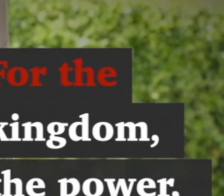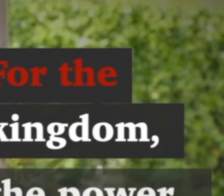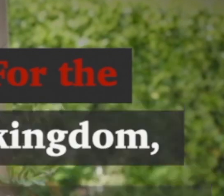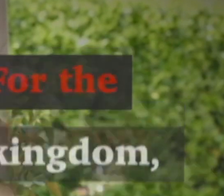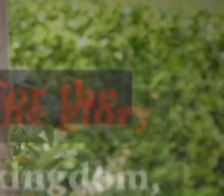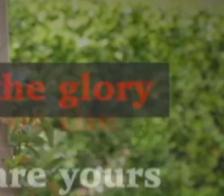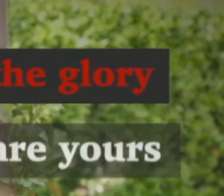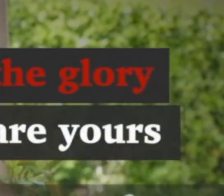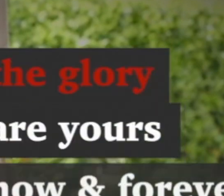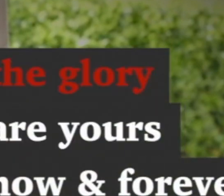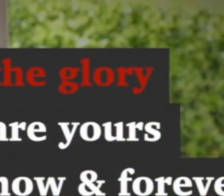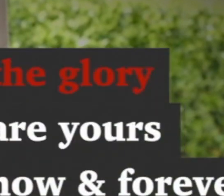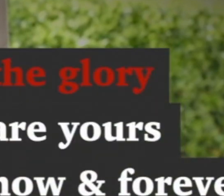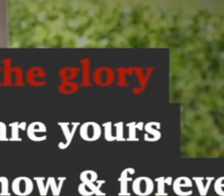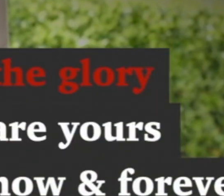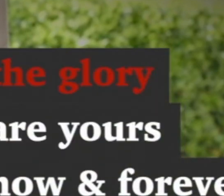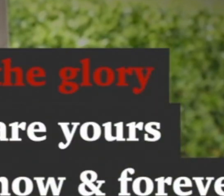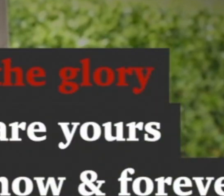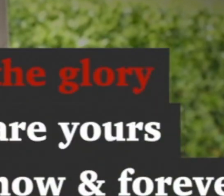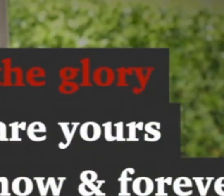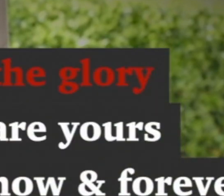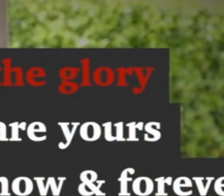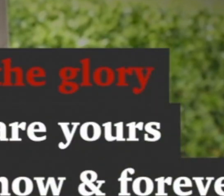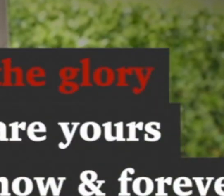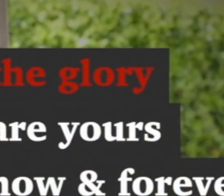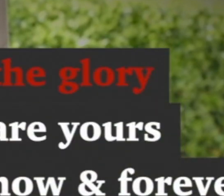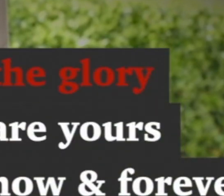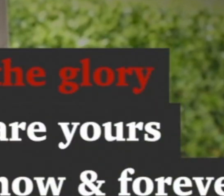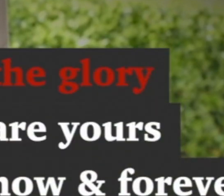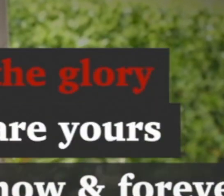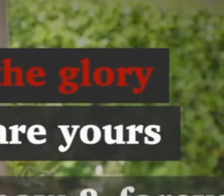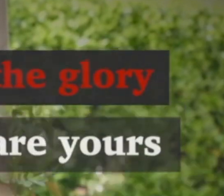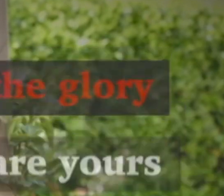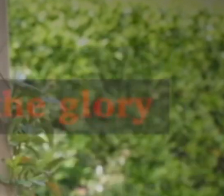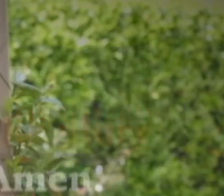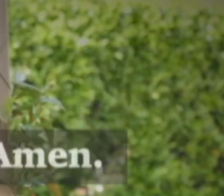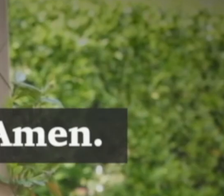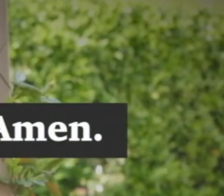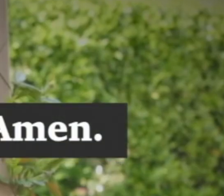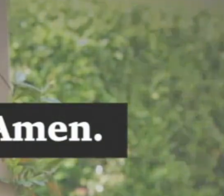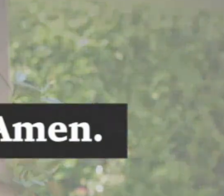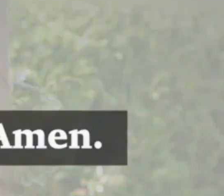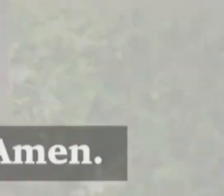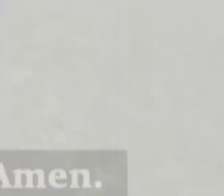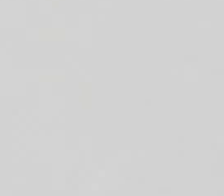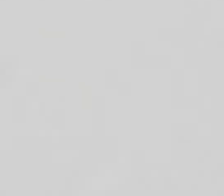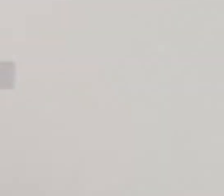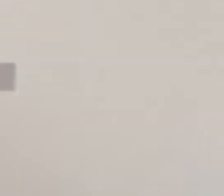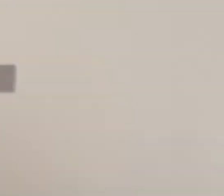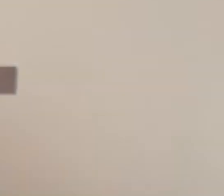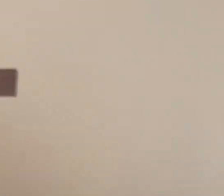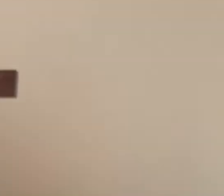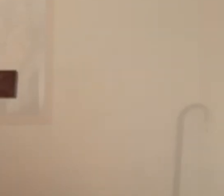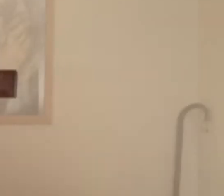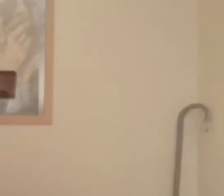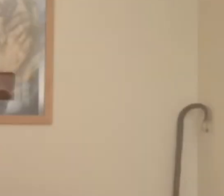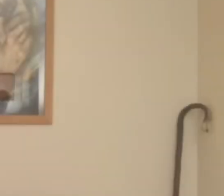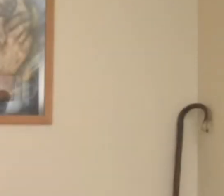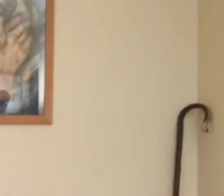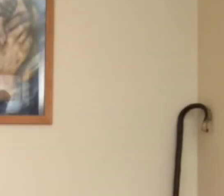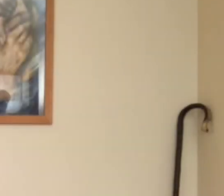power, the glory are yours now and forever. Amen.